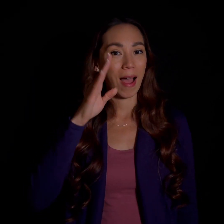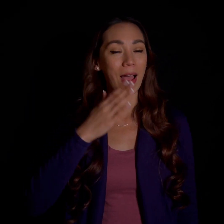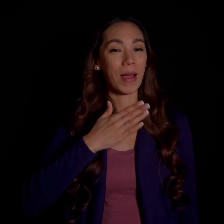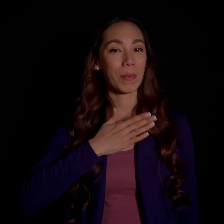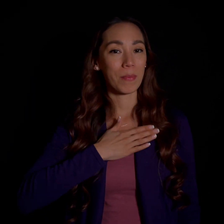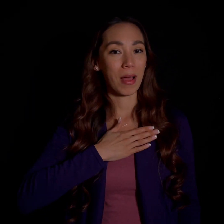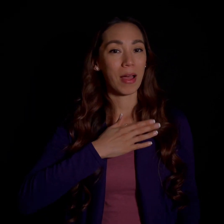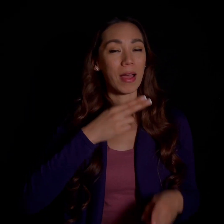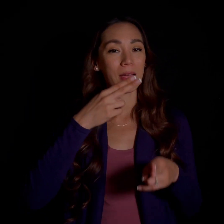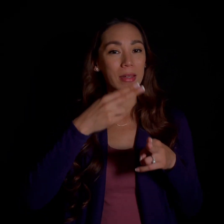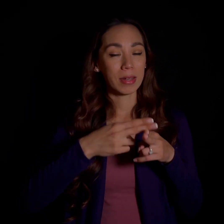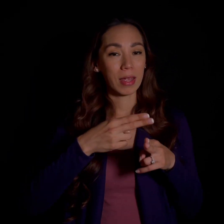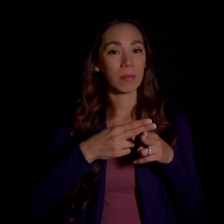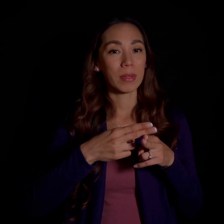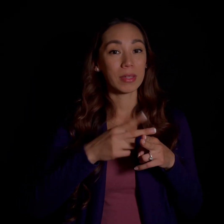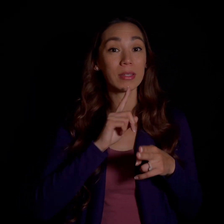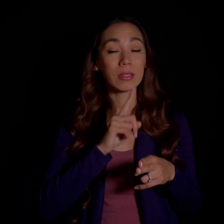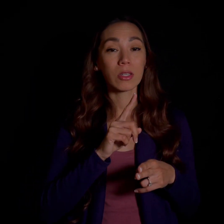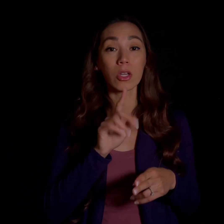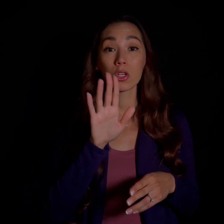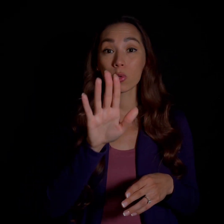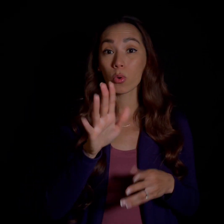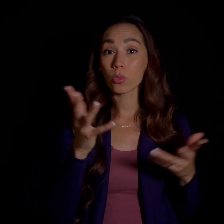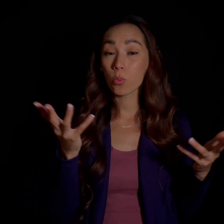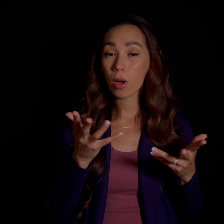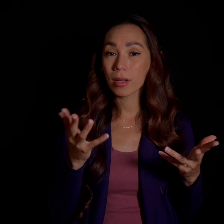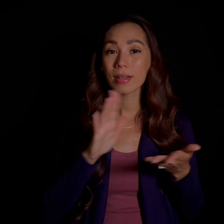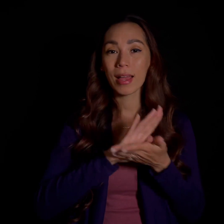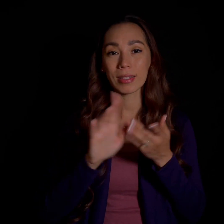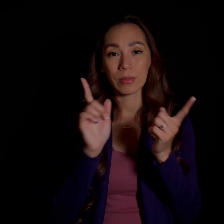is, yours is what, and nice to meet you. Here we go.